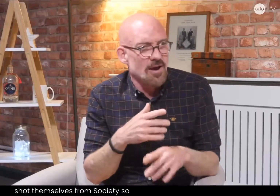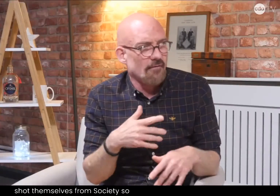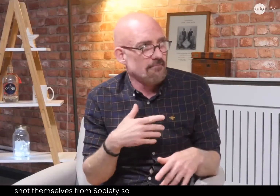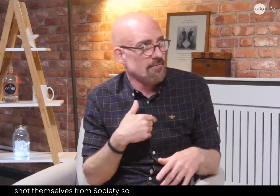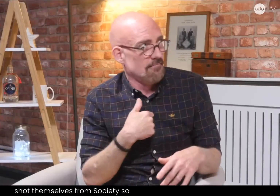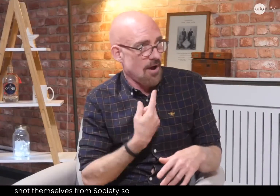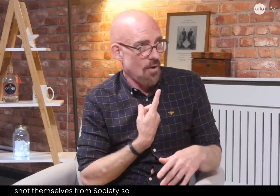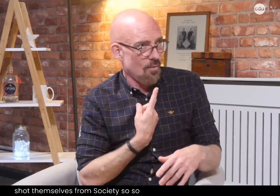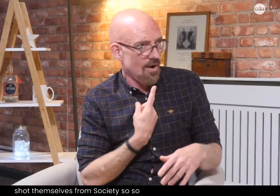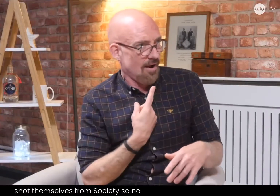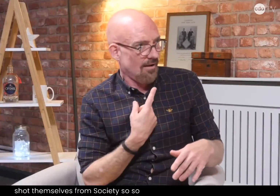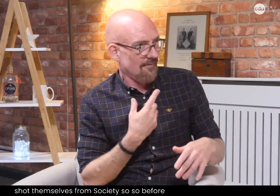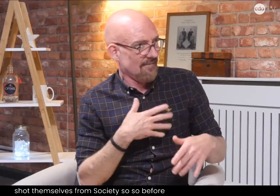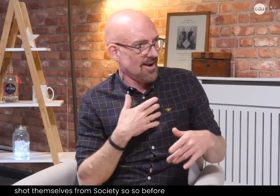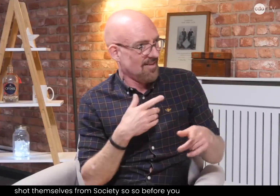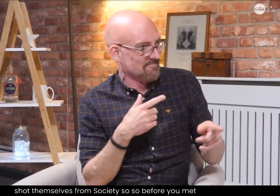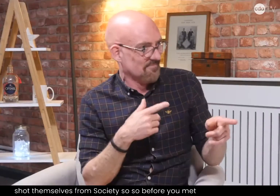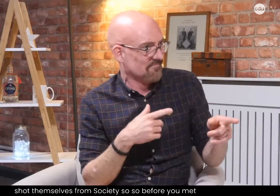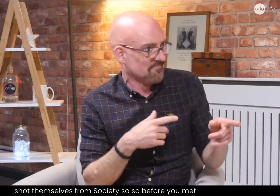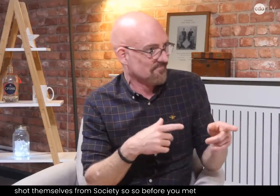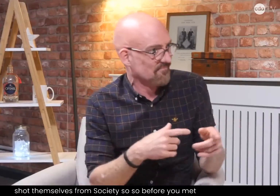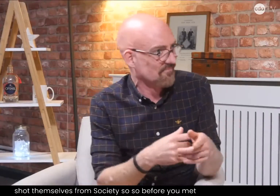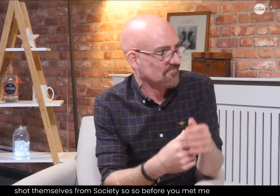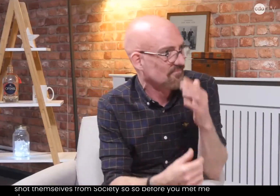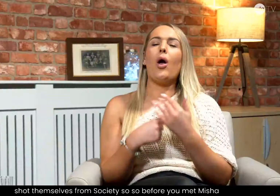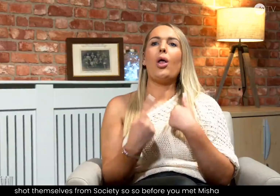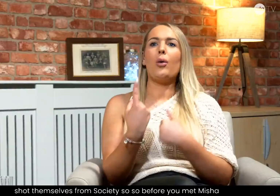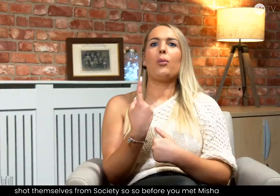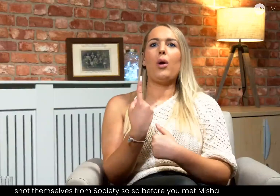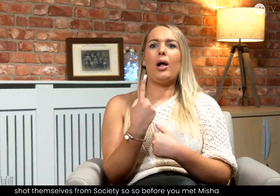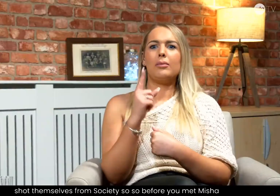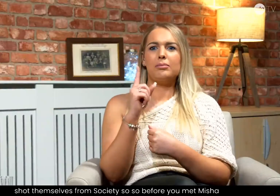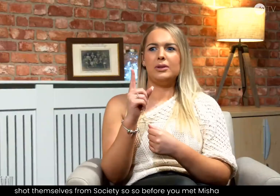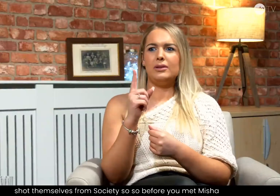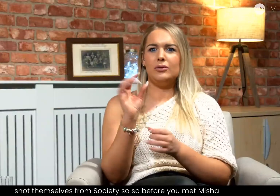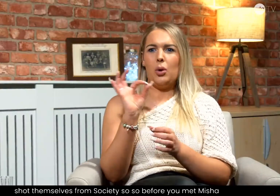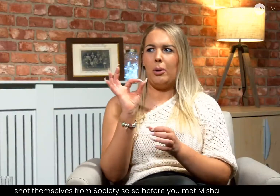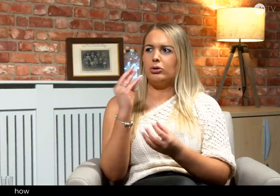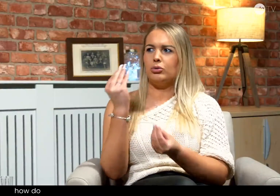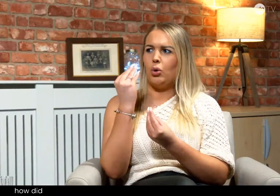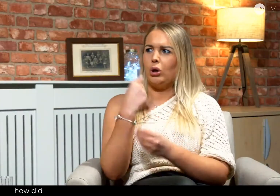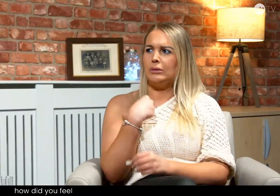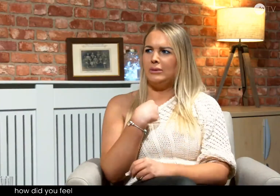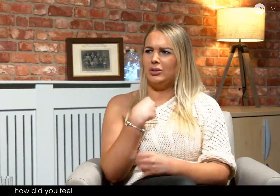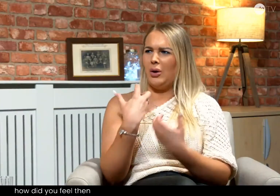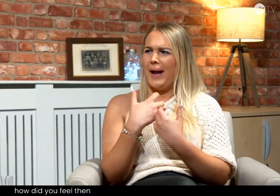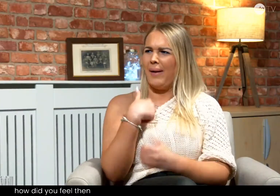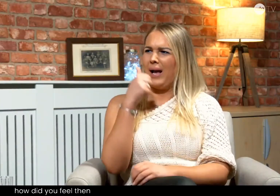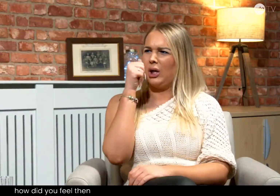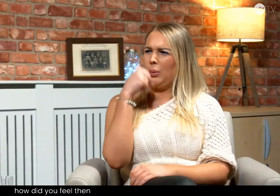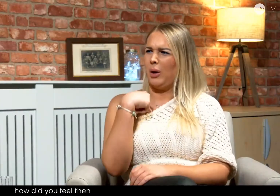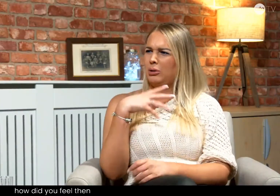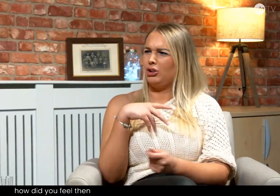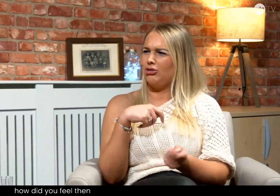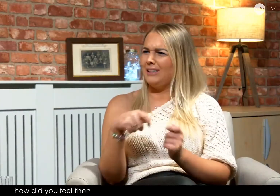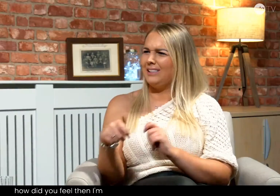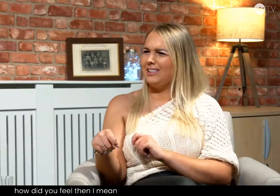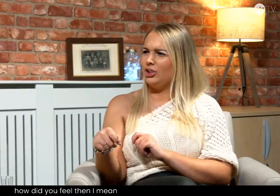before you met Misha, how did you feel then? I mean, I thought I was the only